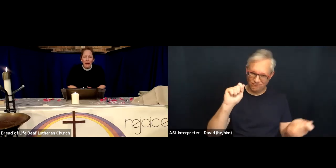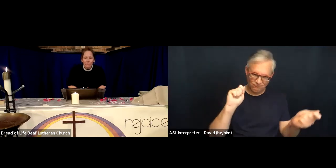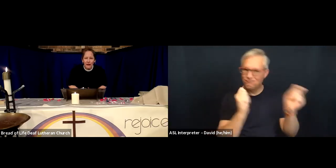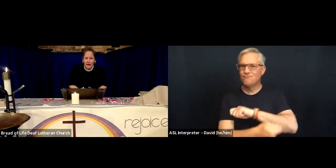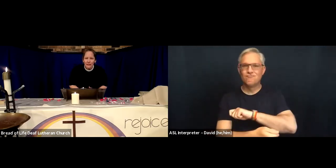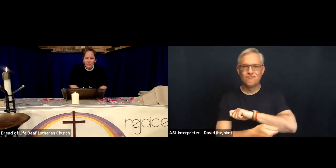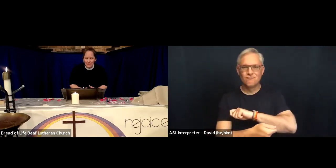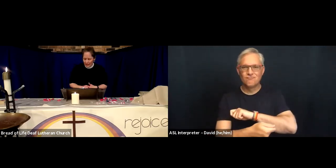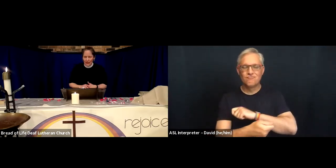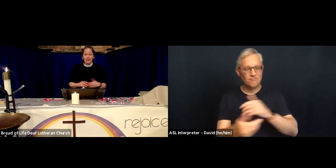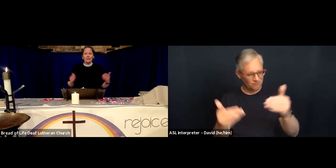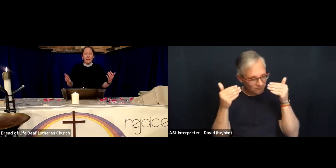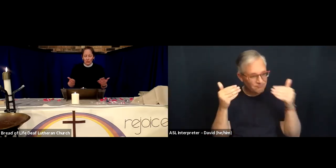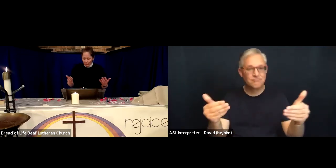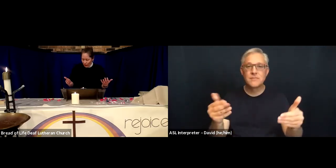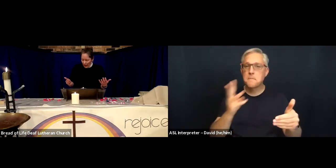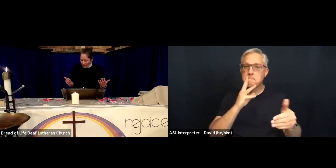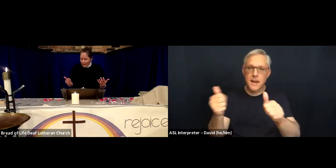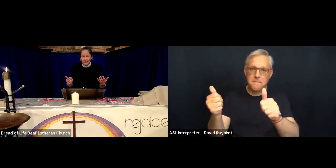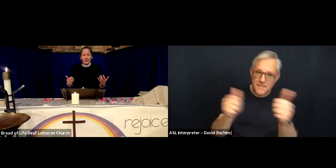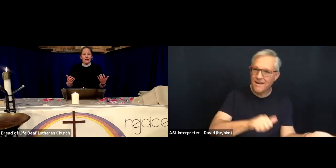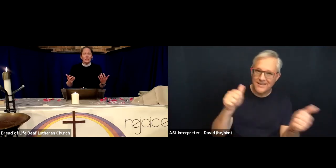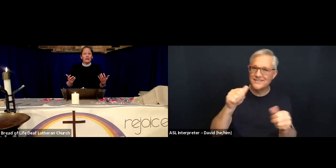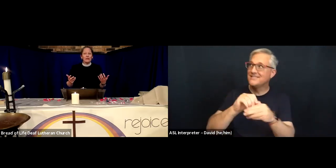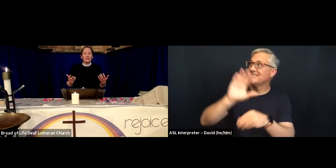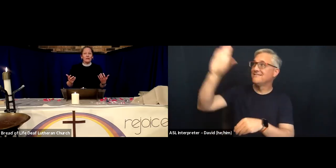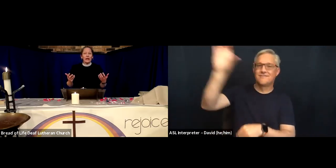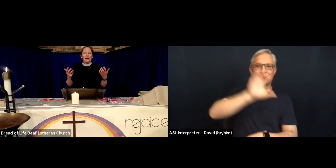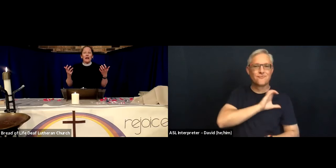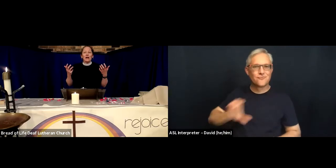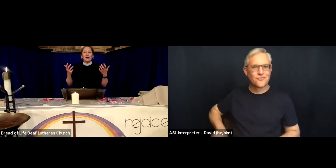Be baptized in the name of Christ.